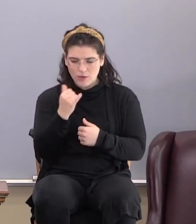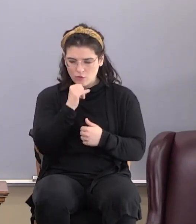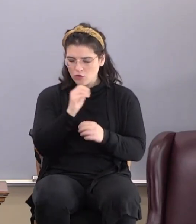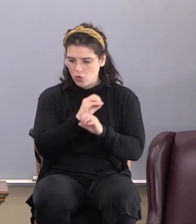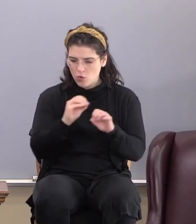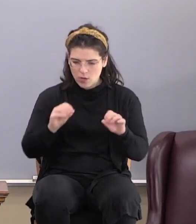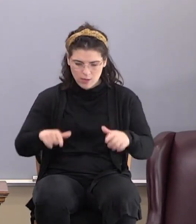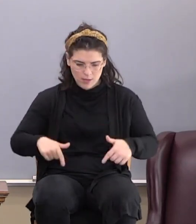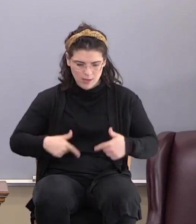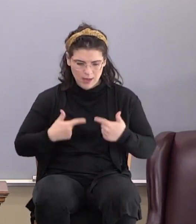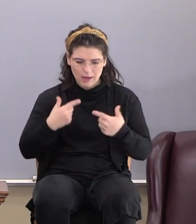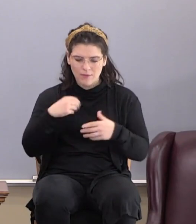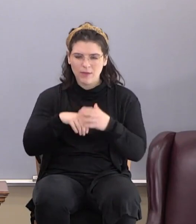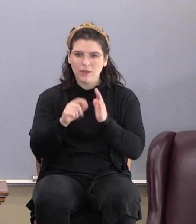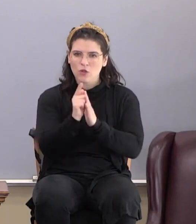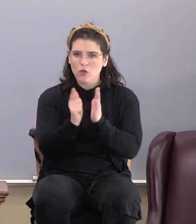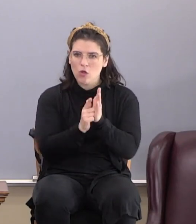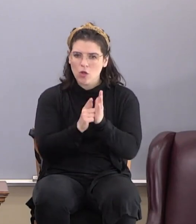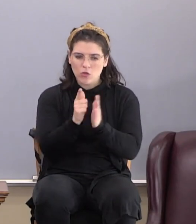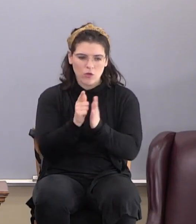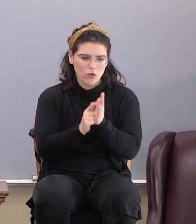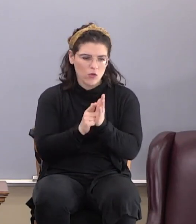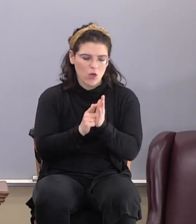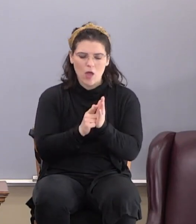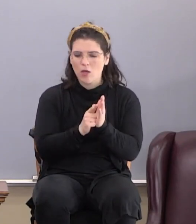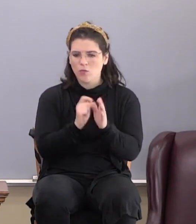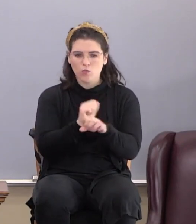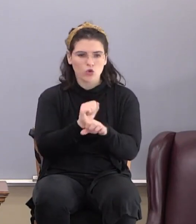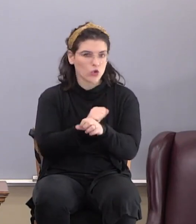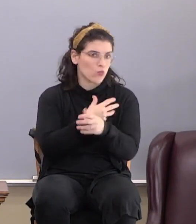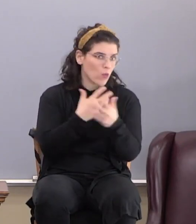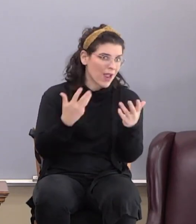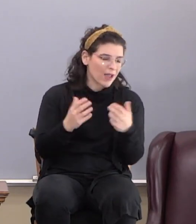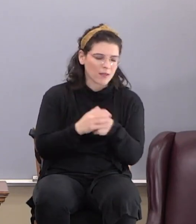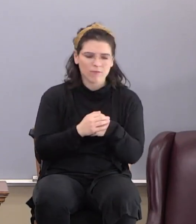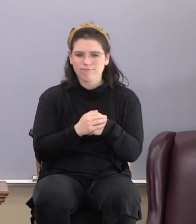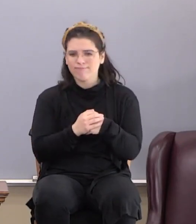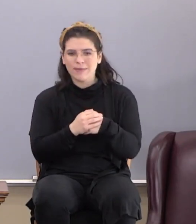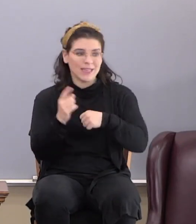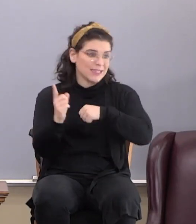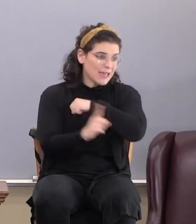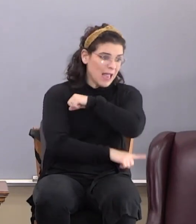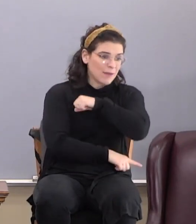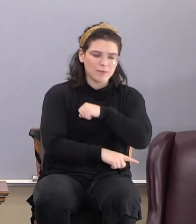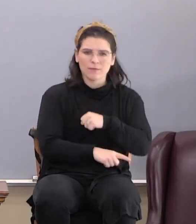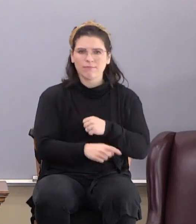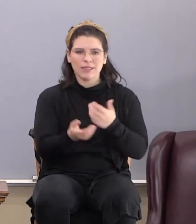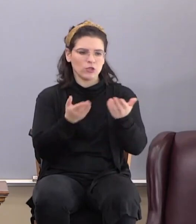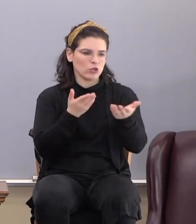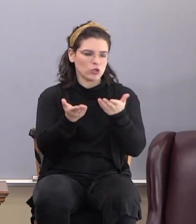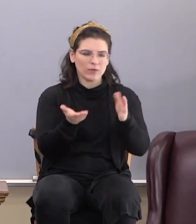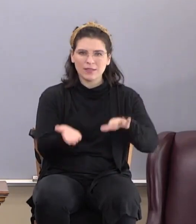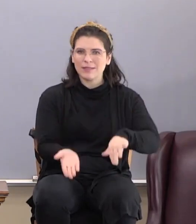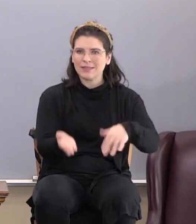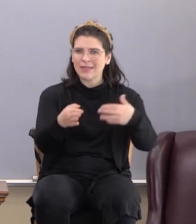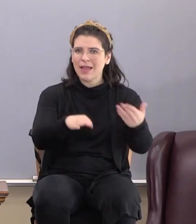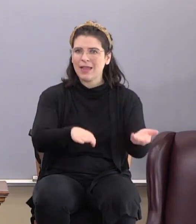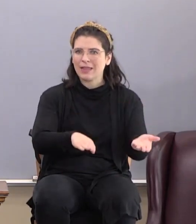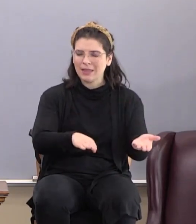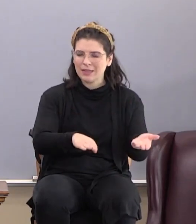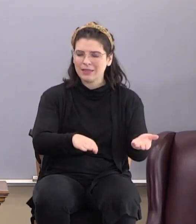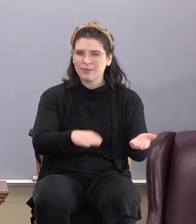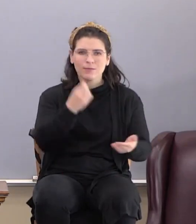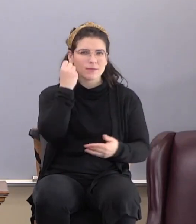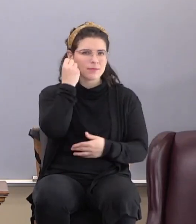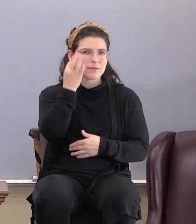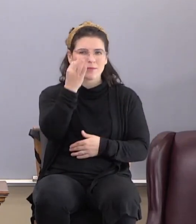law. The law worketh wrath. The law condemns. It's a ministration of death. If God the Holy Spirit